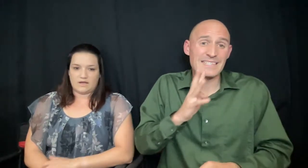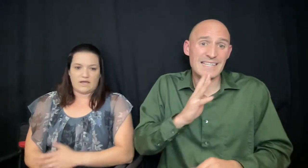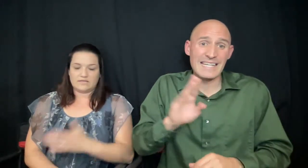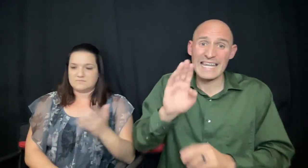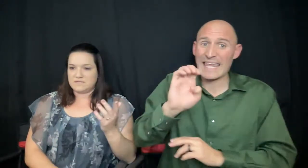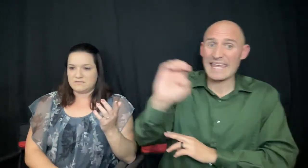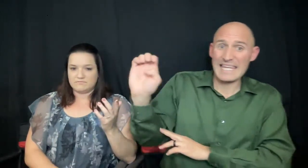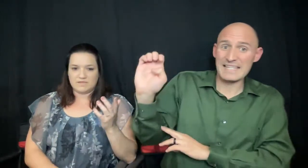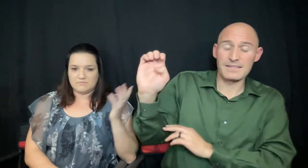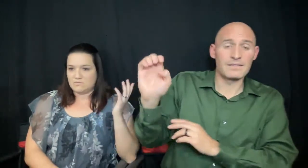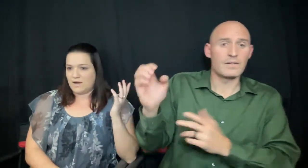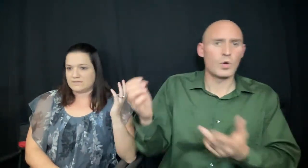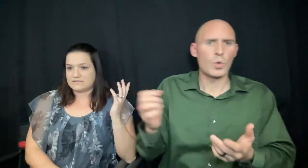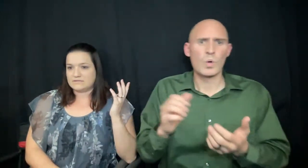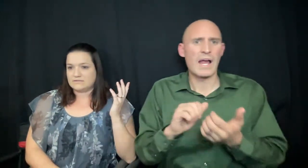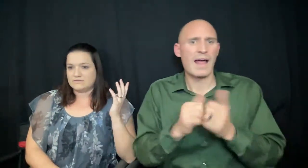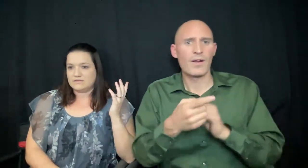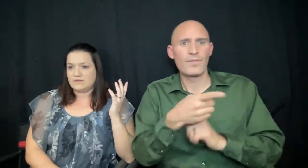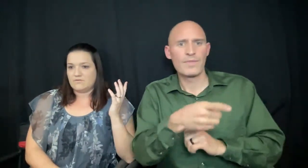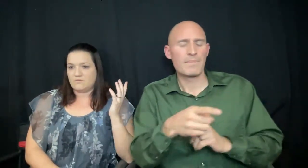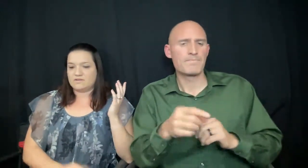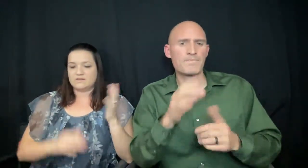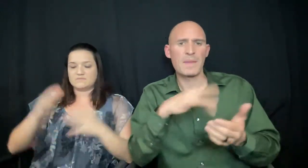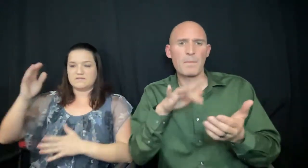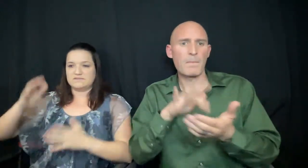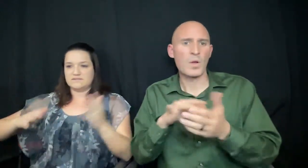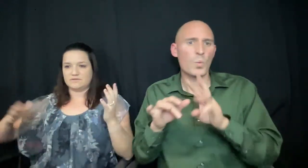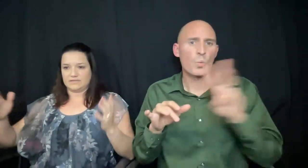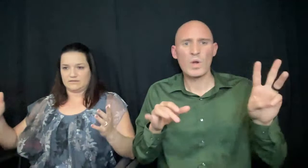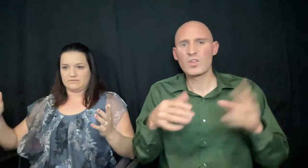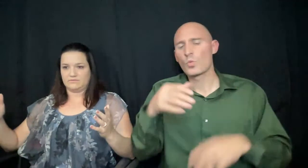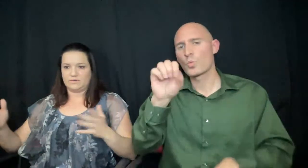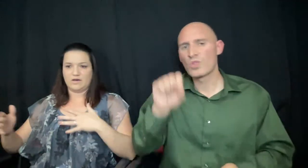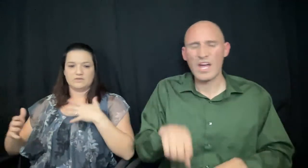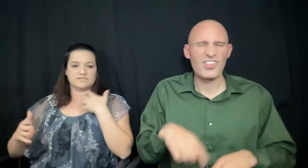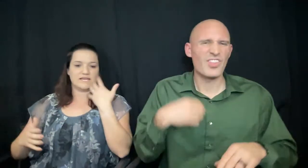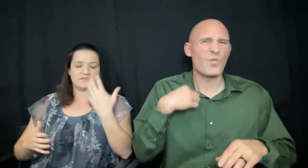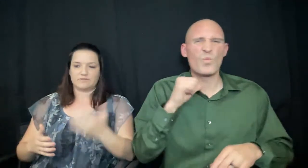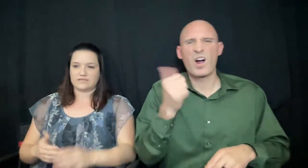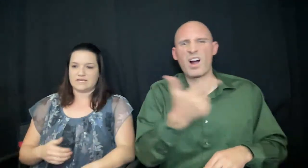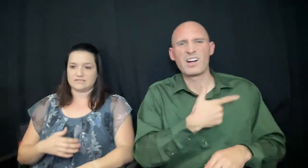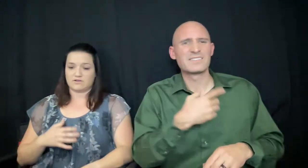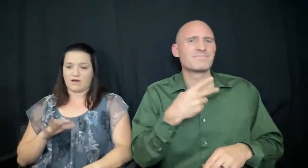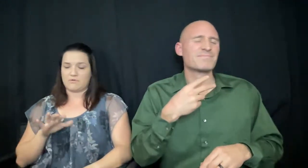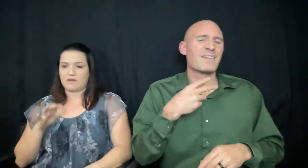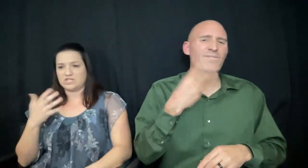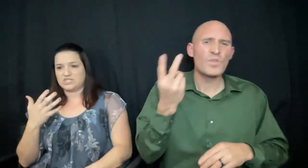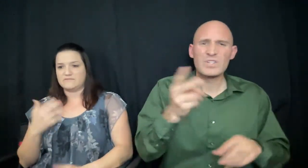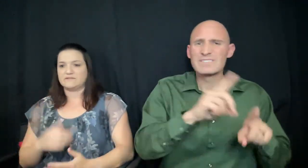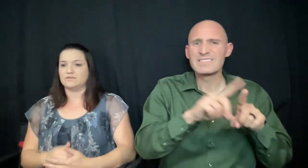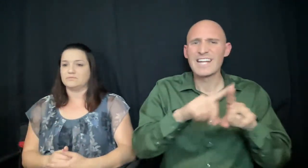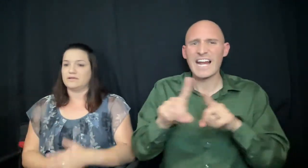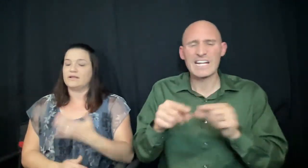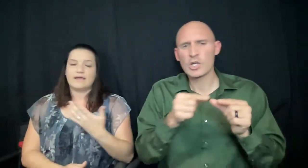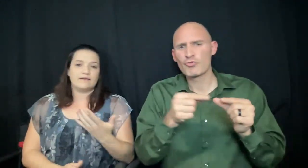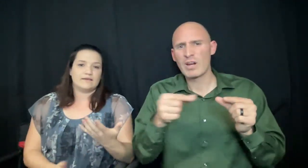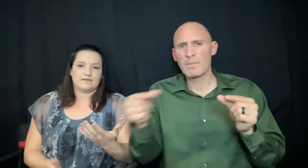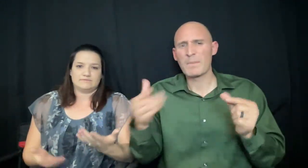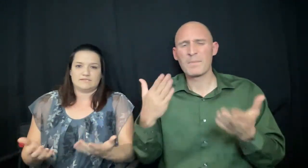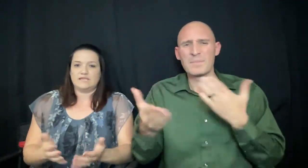how they speak in the Midwest. We all speak differently. We all say different things. Our grammar might shift a little bit. Sign language